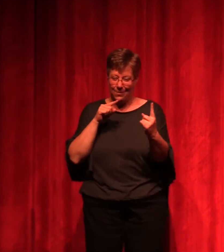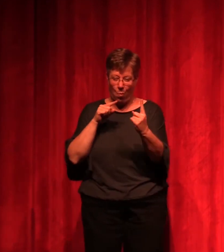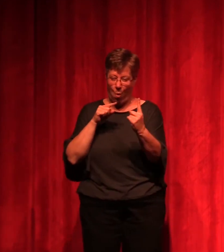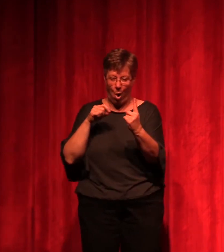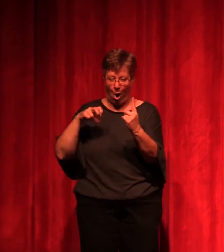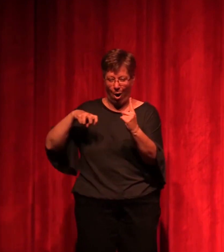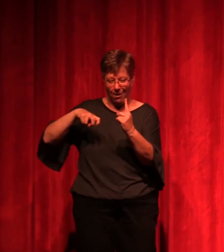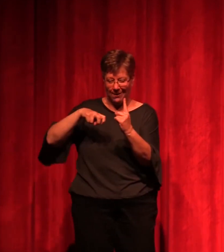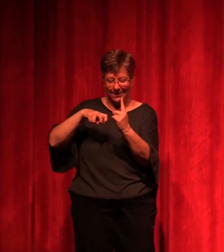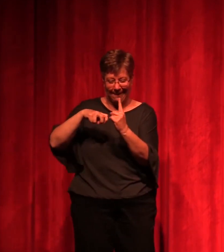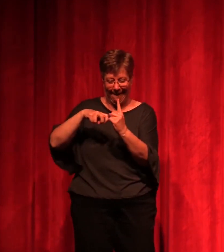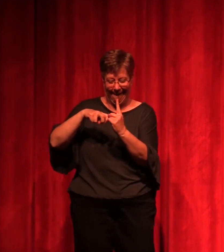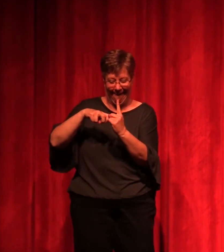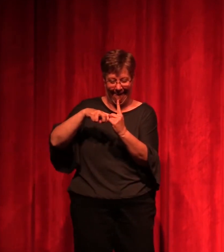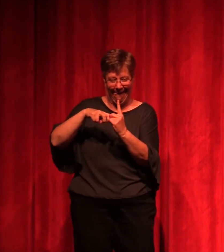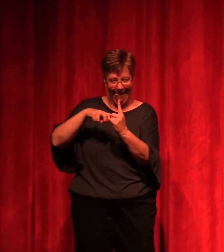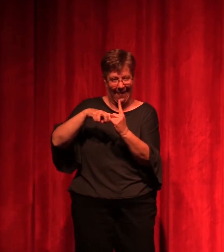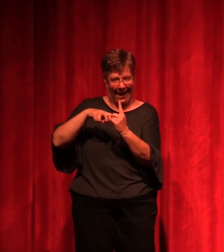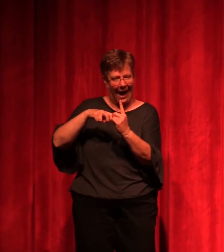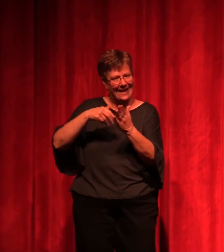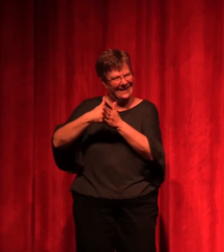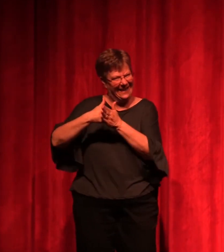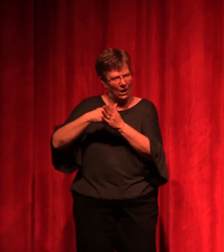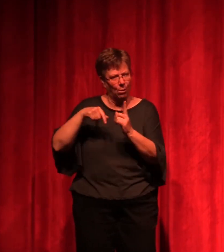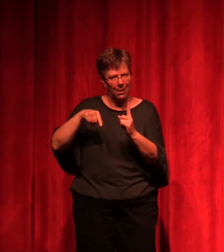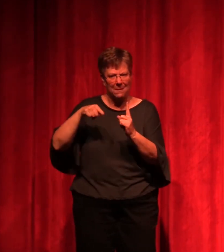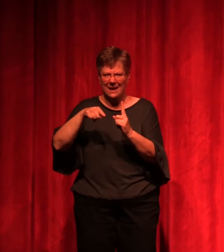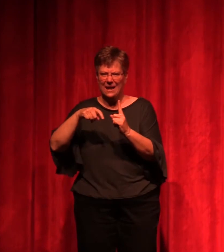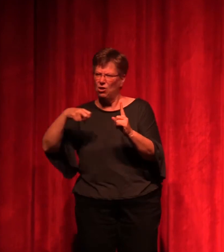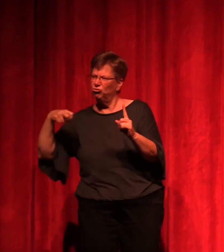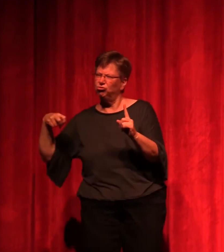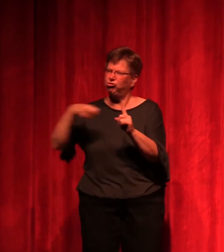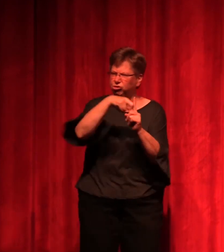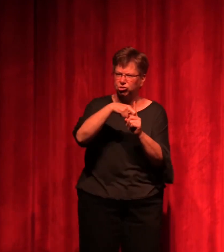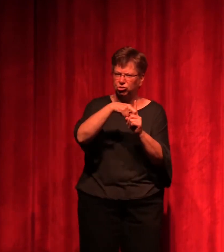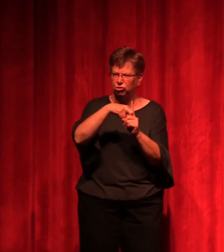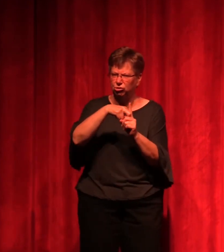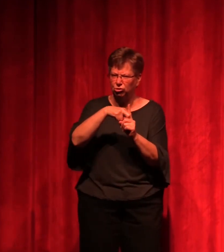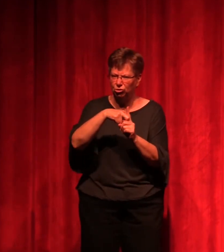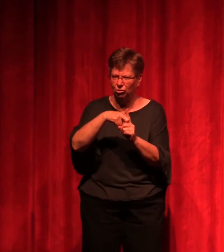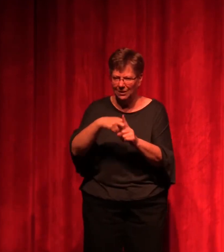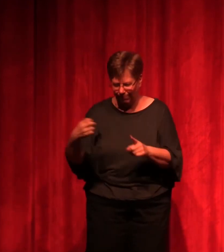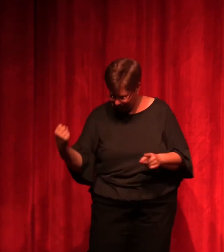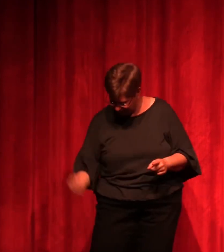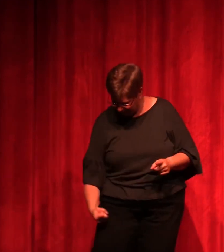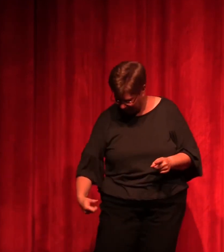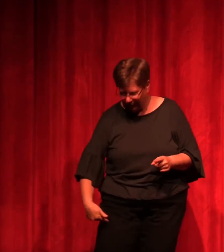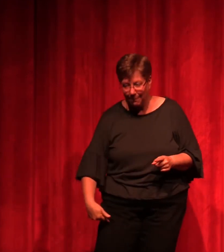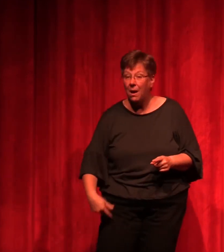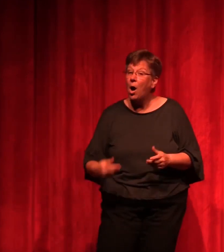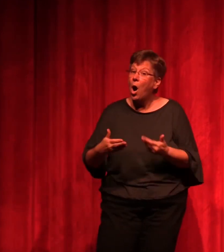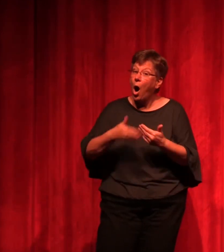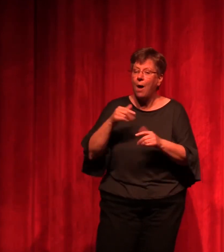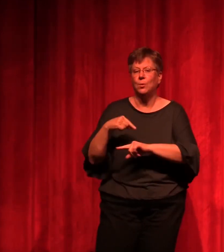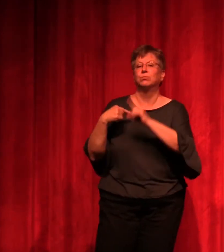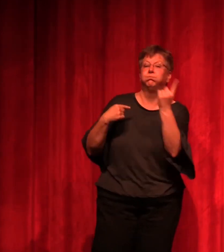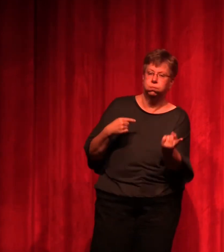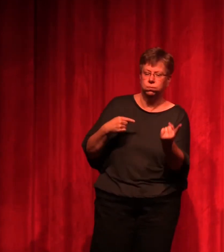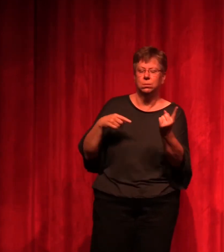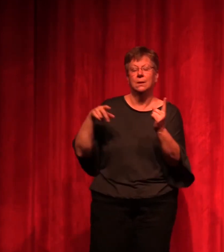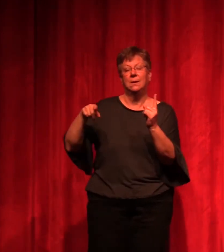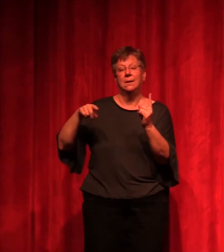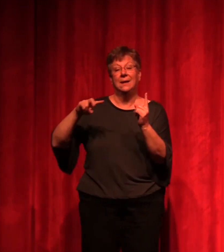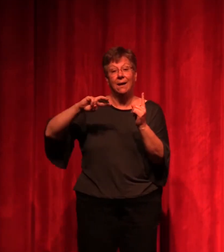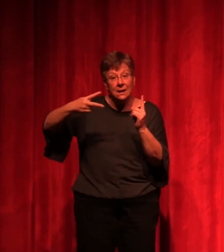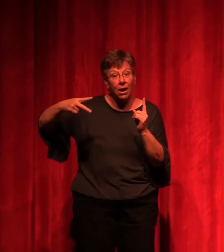me. And I get just right up next to him, and he just rams me. He hits me right here, almost knocks me over, and then he hits me again, and the